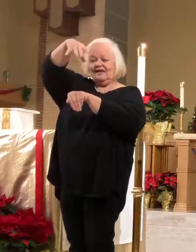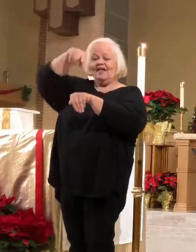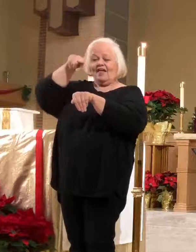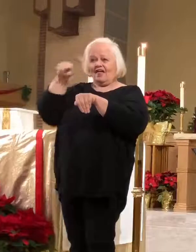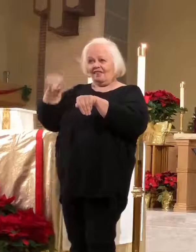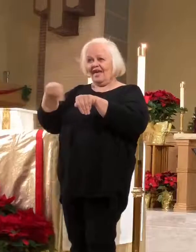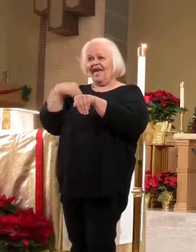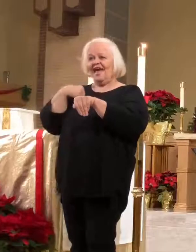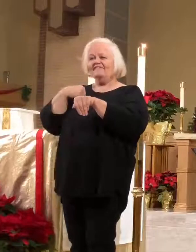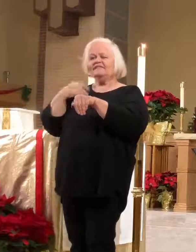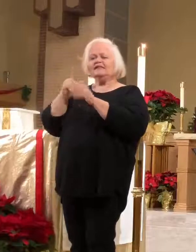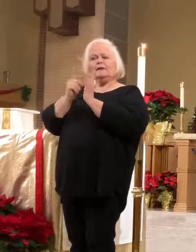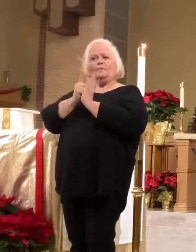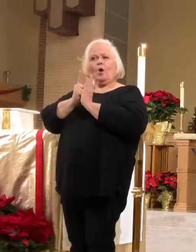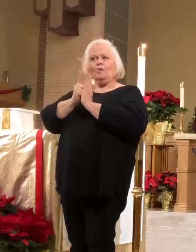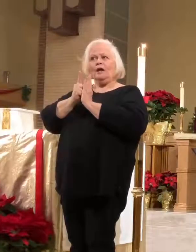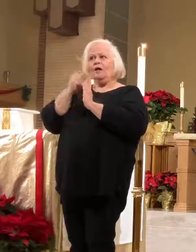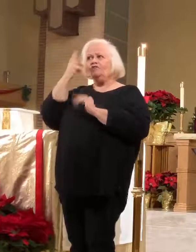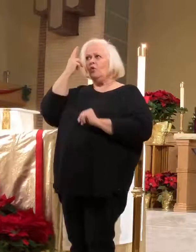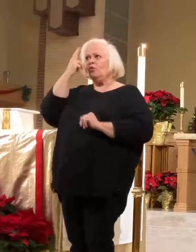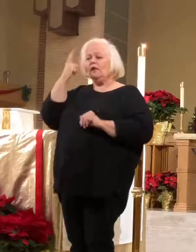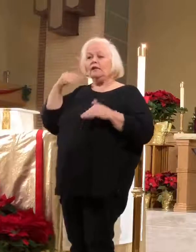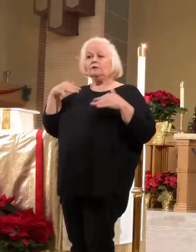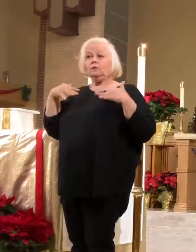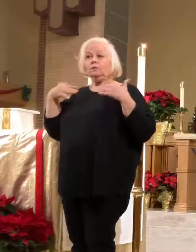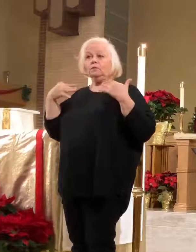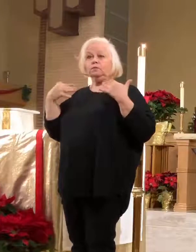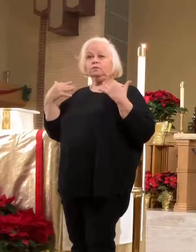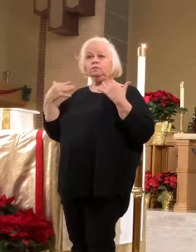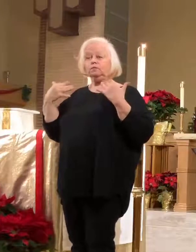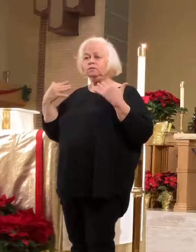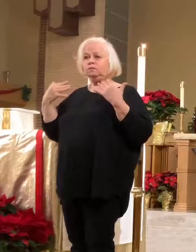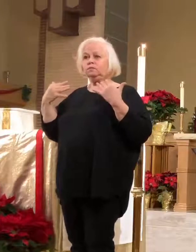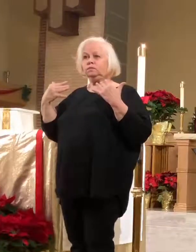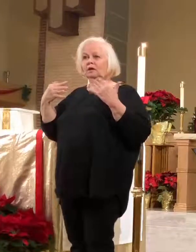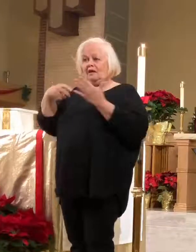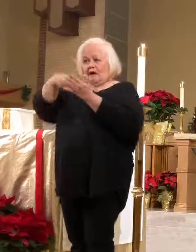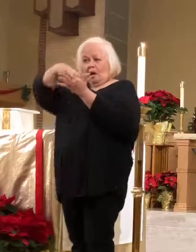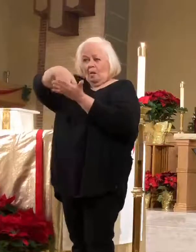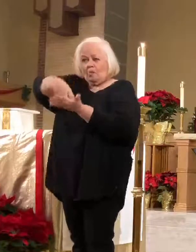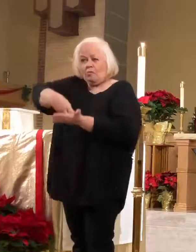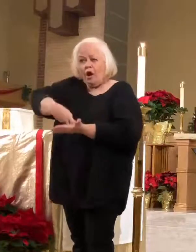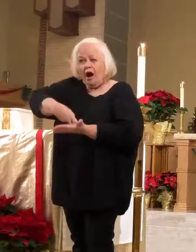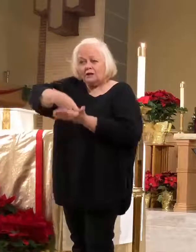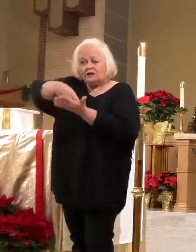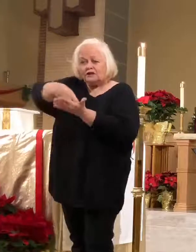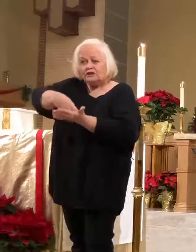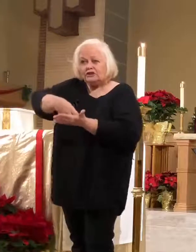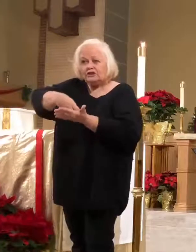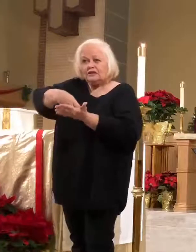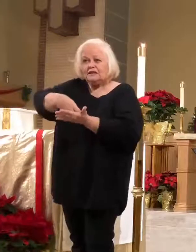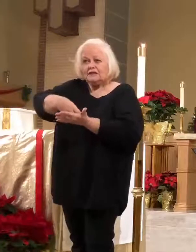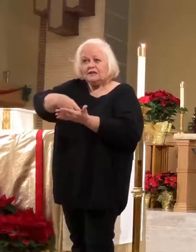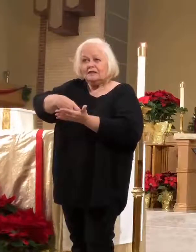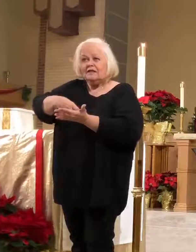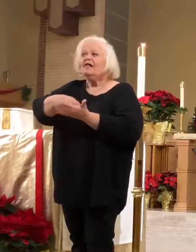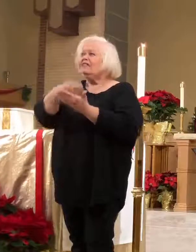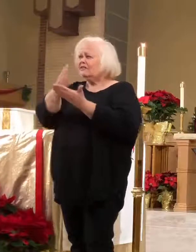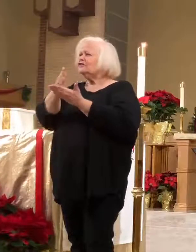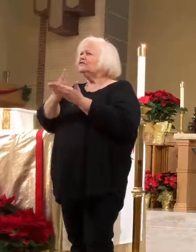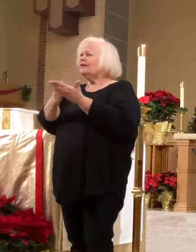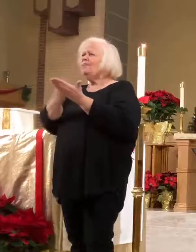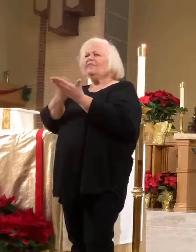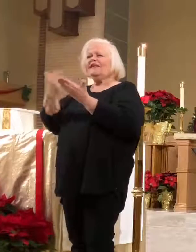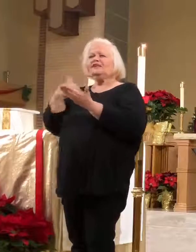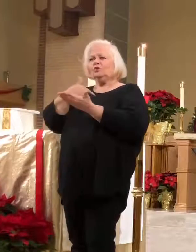they have this moment of realization, a moment of prostration. They, you know, there's postures that we have as